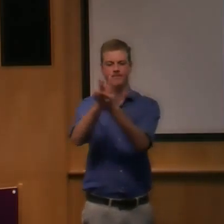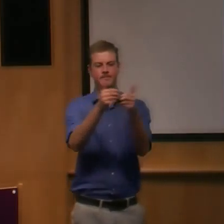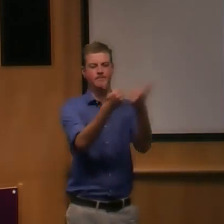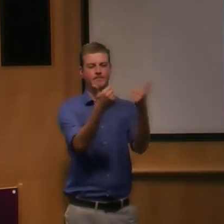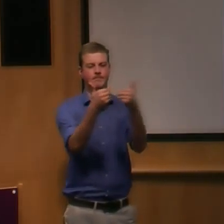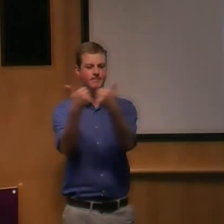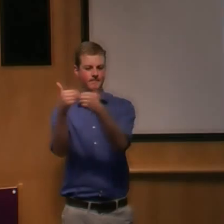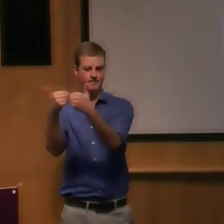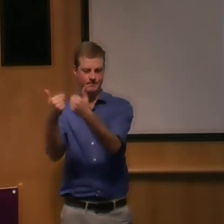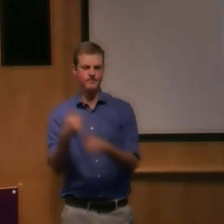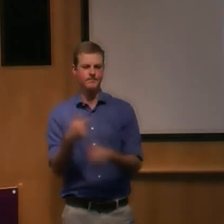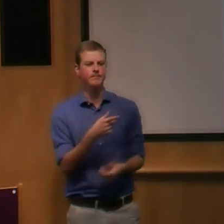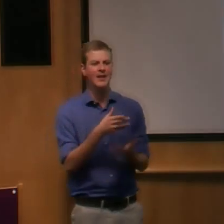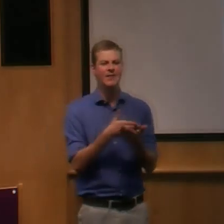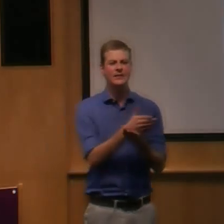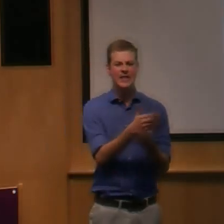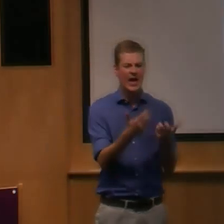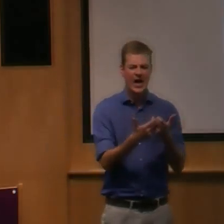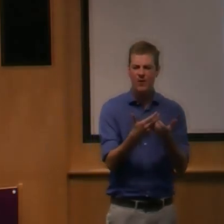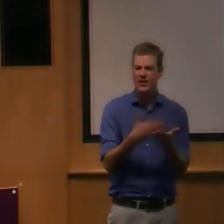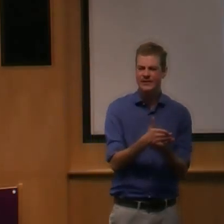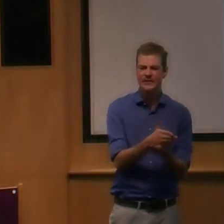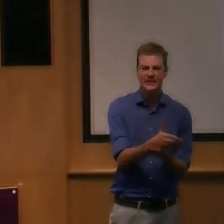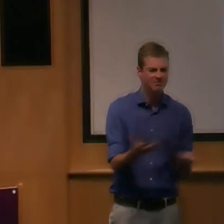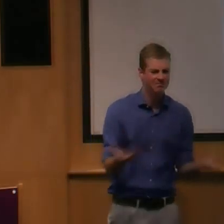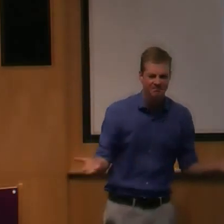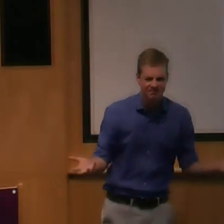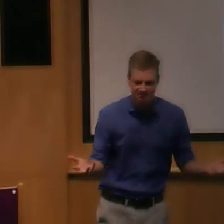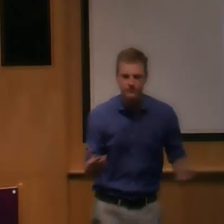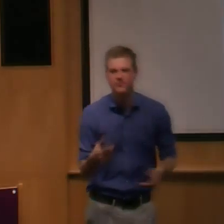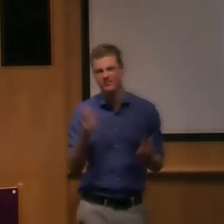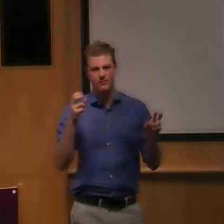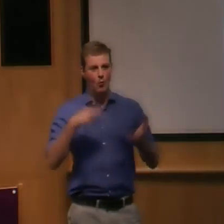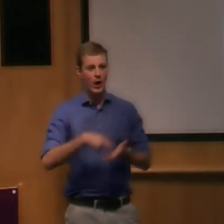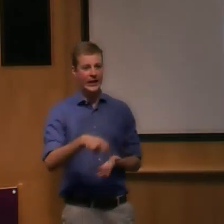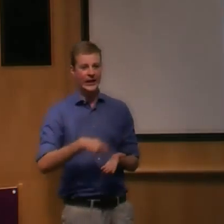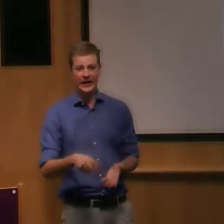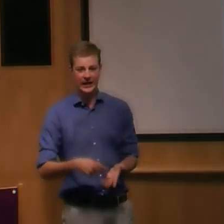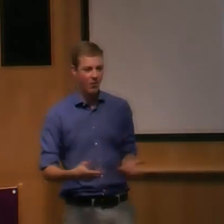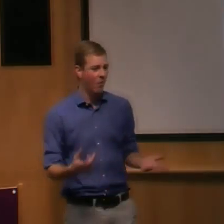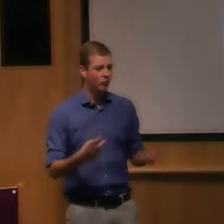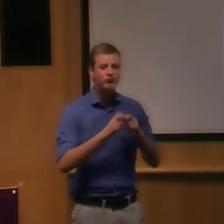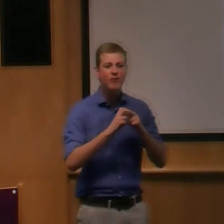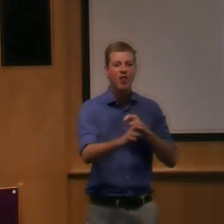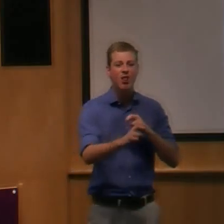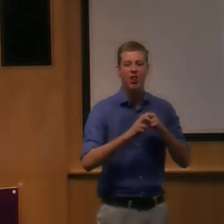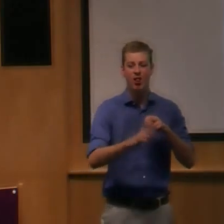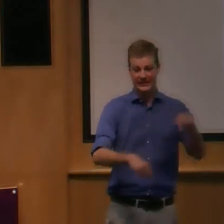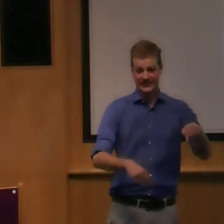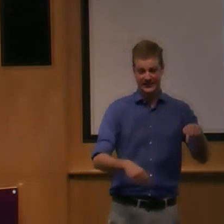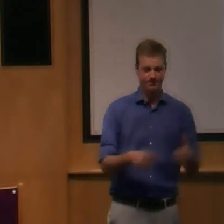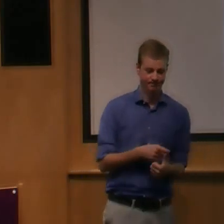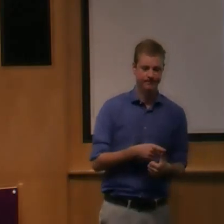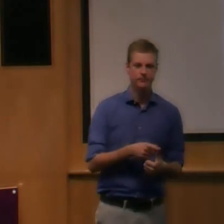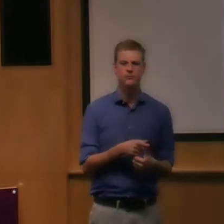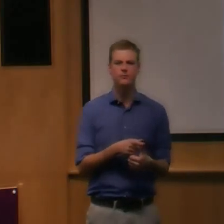is what paths are we talking about? And there are different paths I want to talk about, the different ways that we can navigate. We can